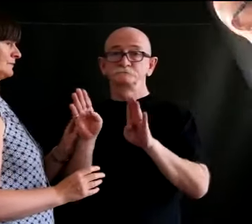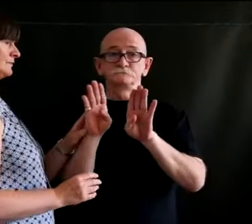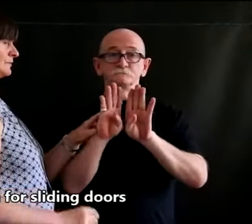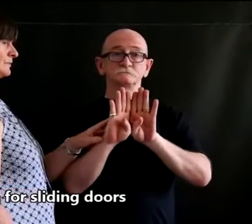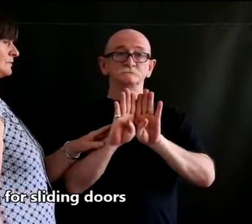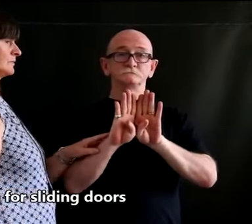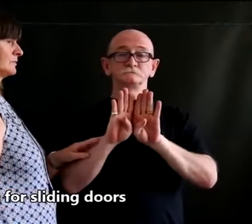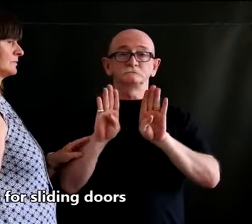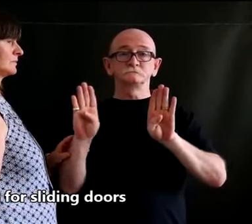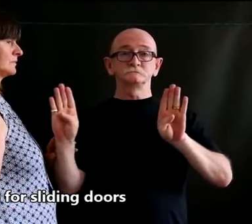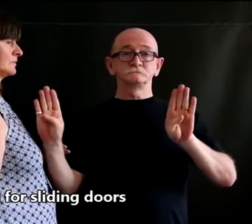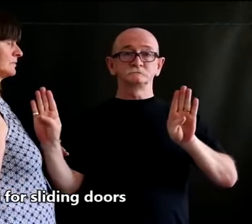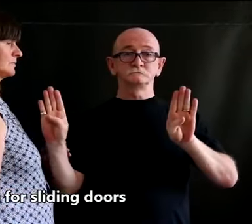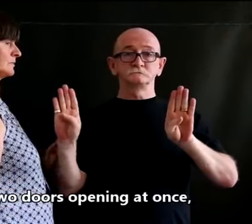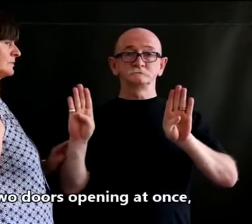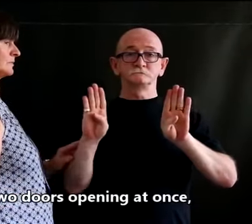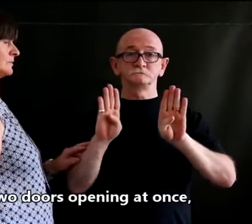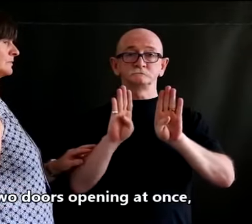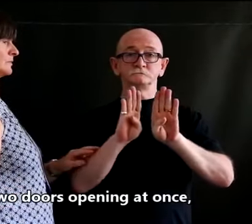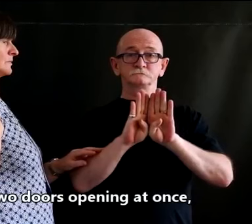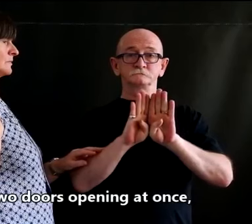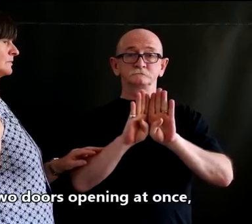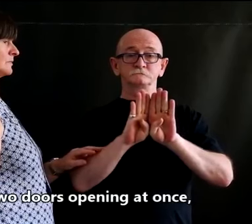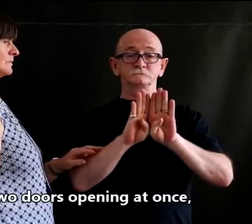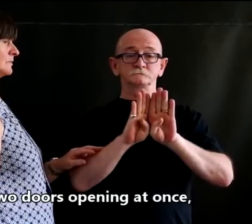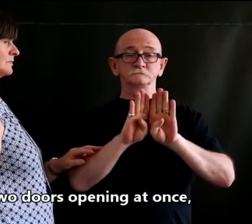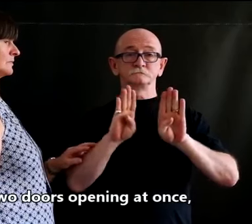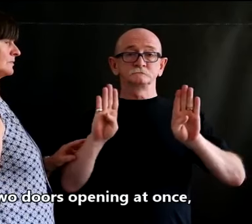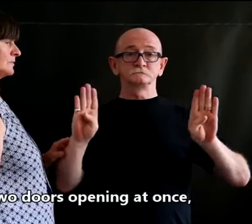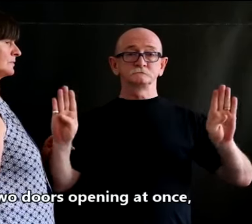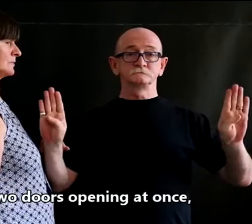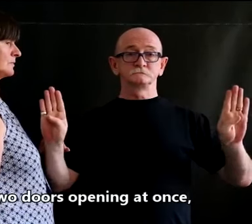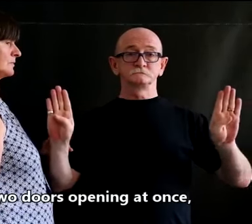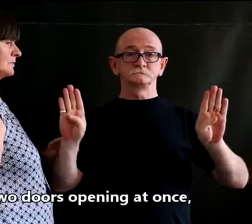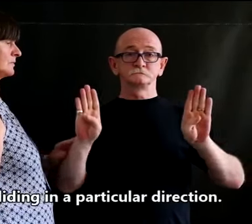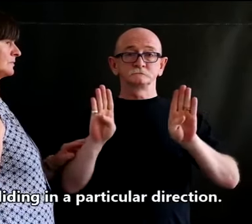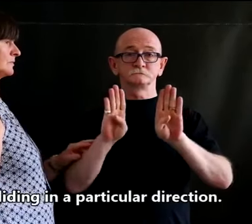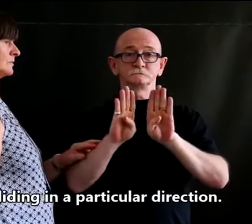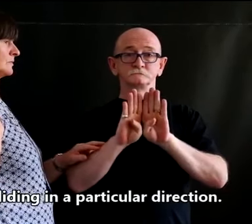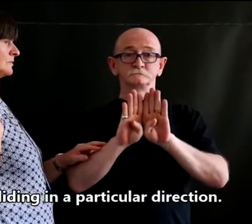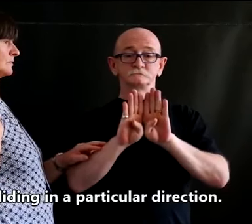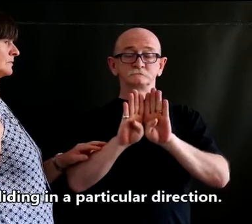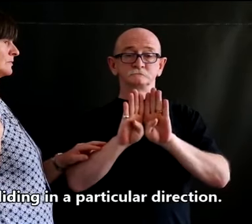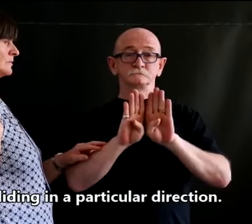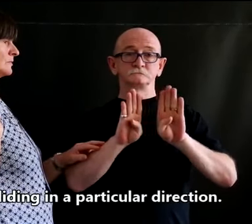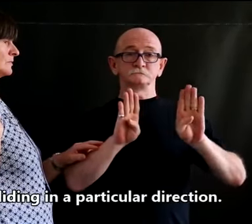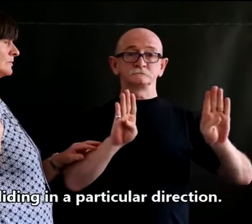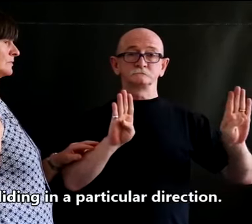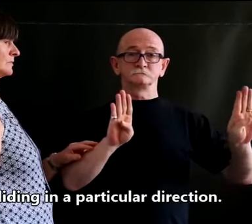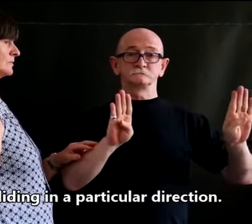A sign for sliding doors, which can be two doors opening at once or only one door sliding in a